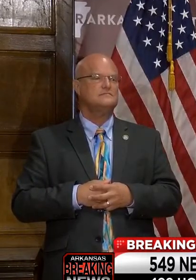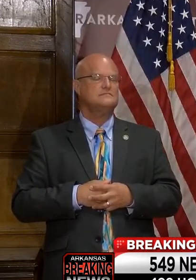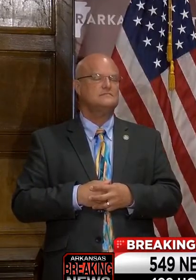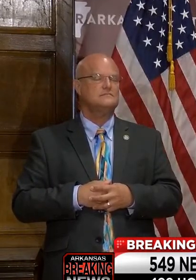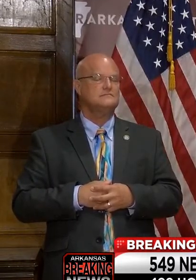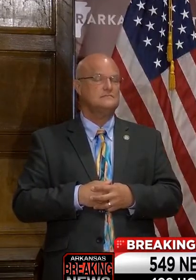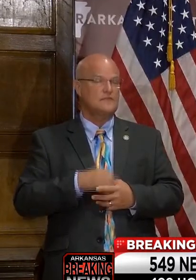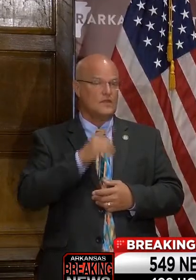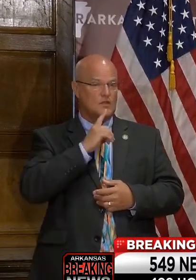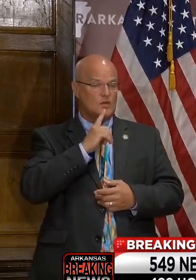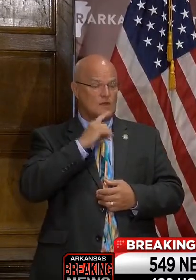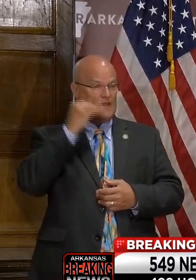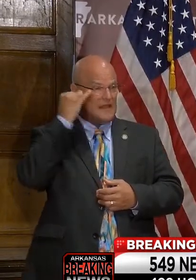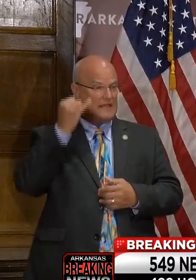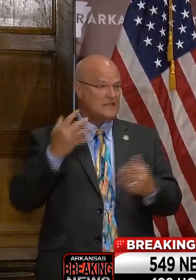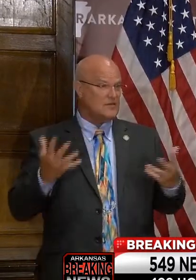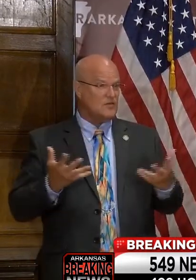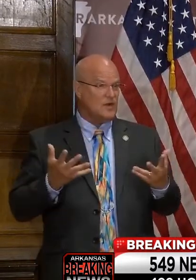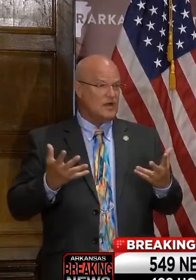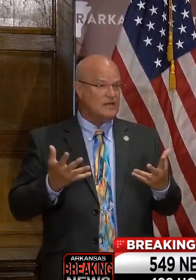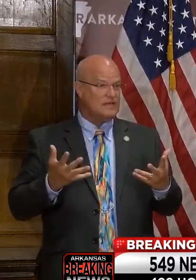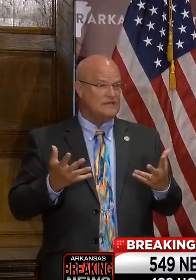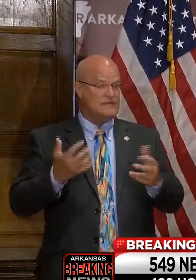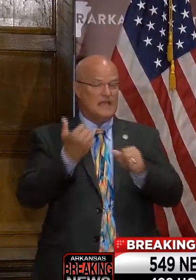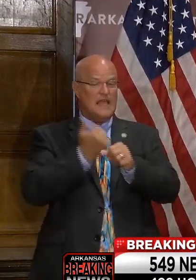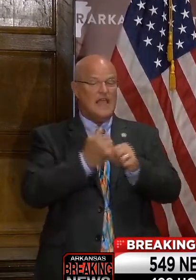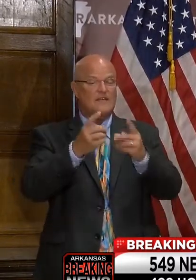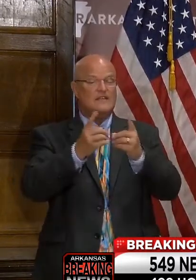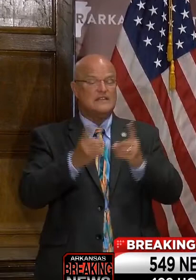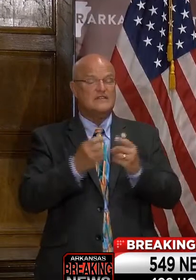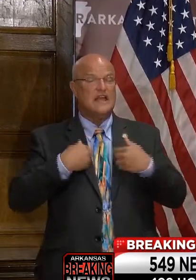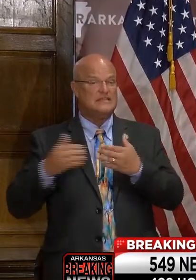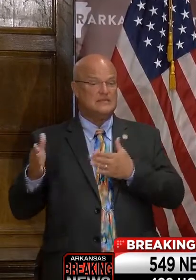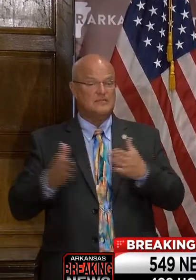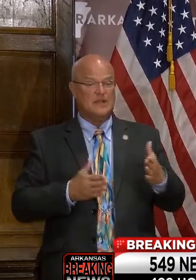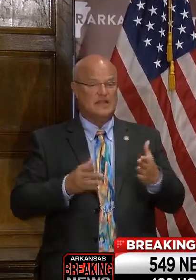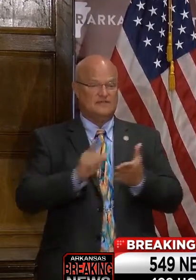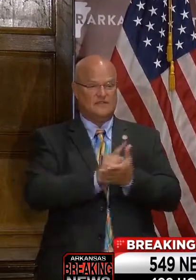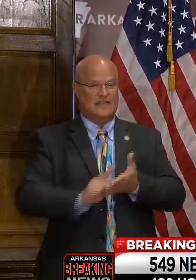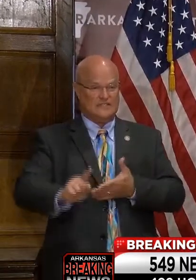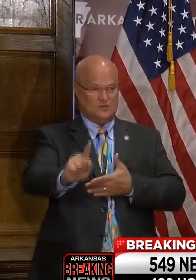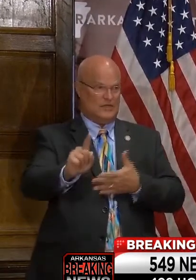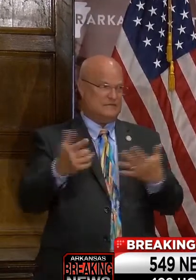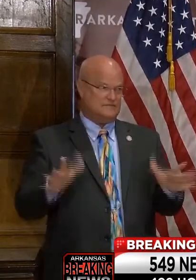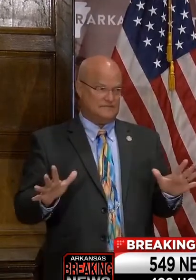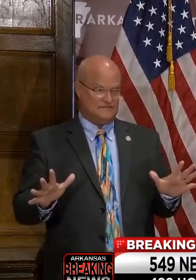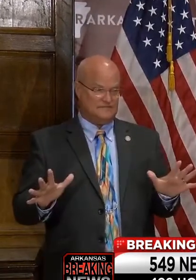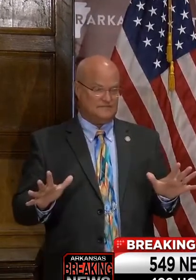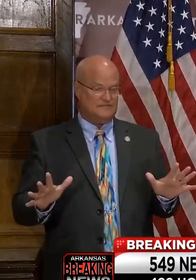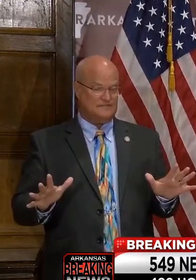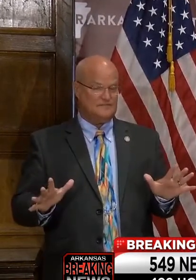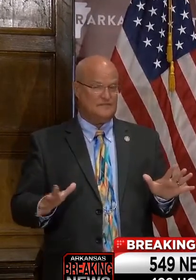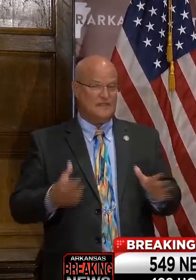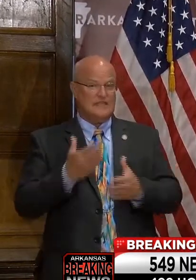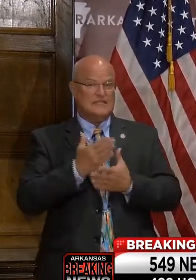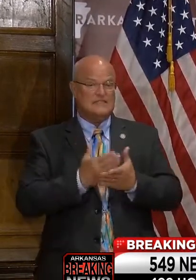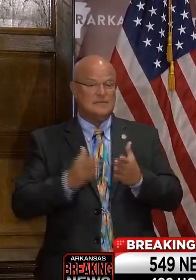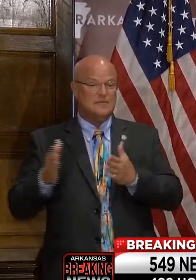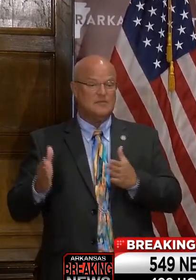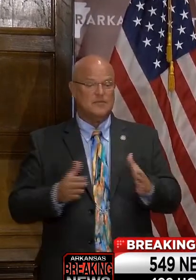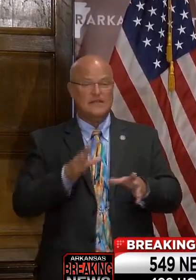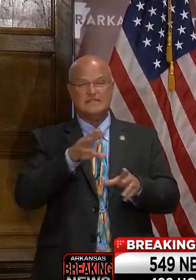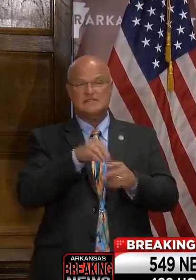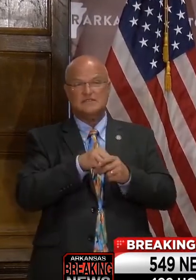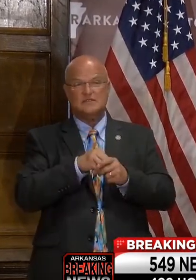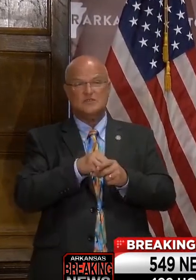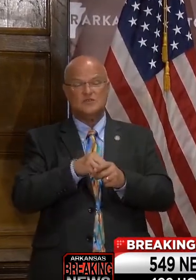So really the idea is that every district has a plan for next week. And some of those plans include anywhere